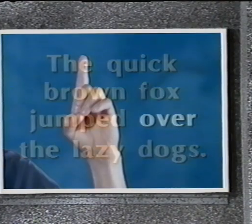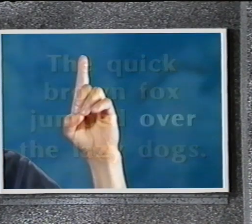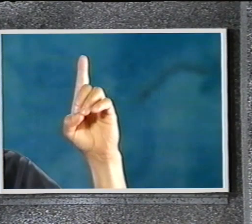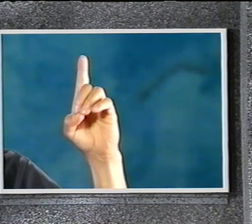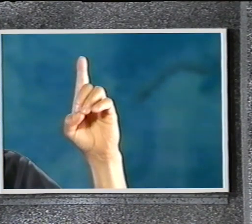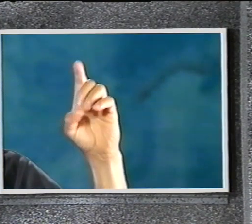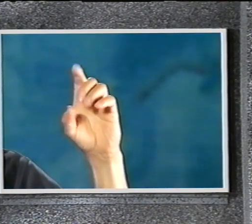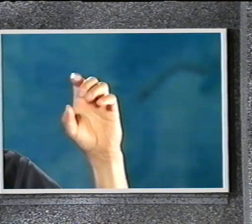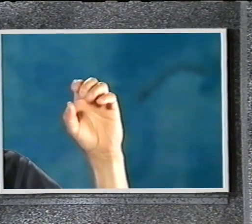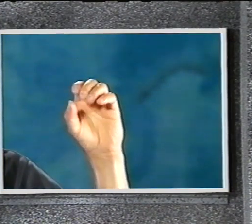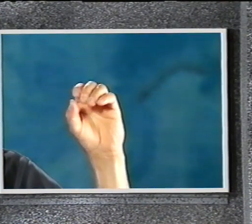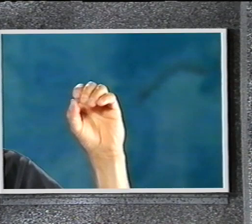Notice the transition.